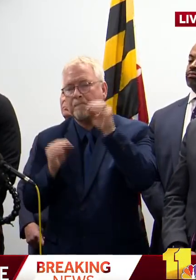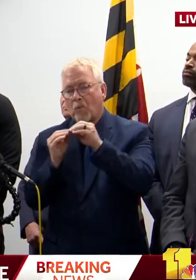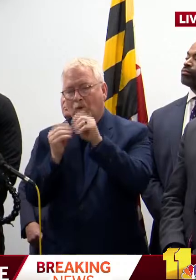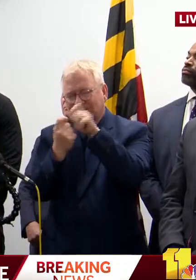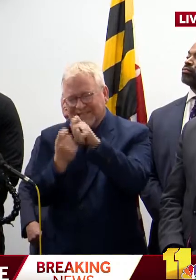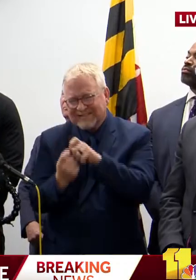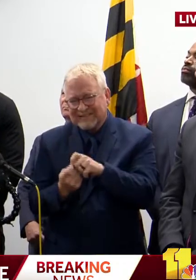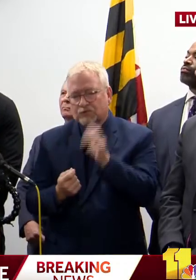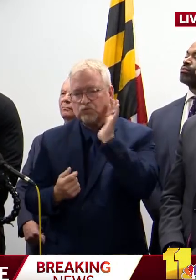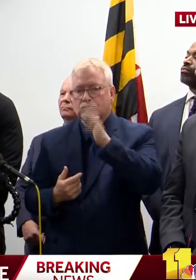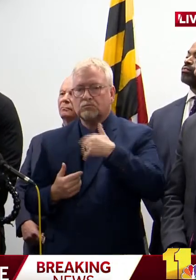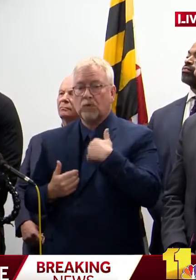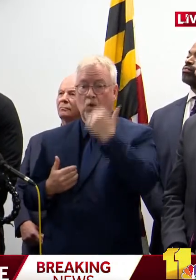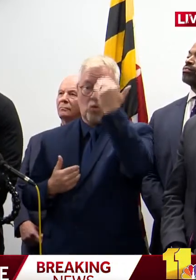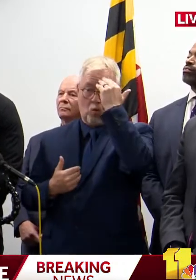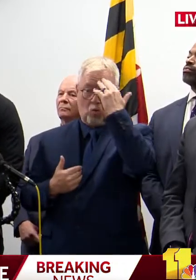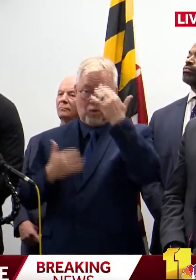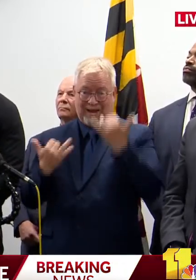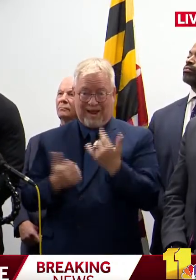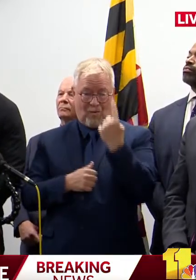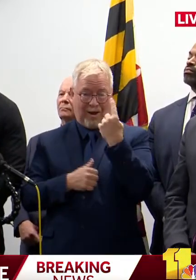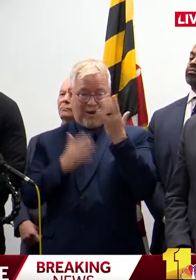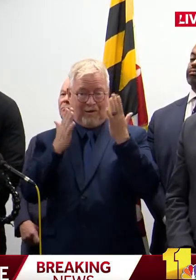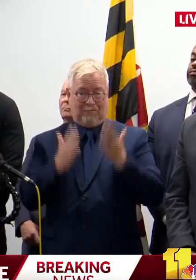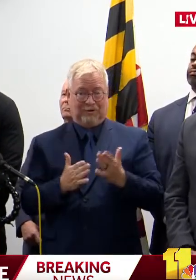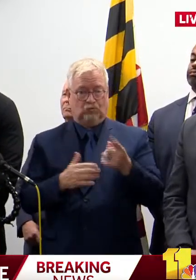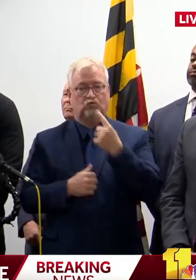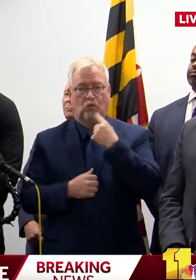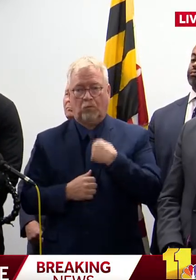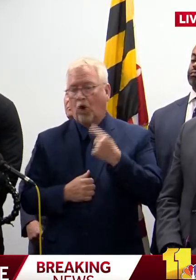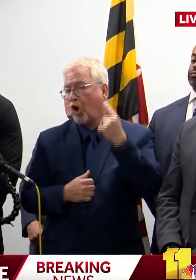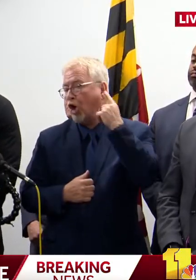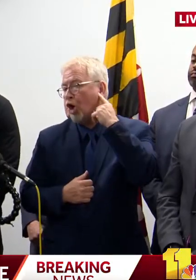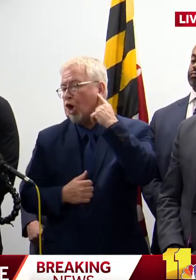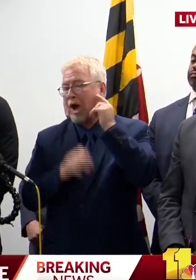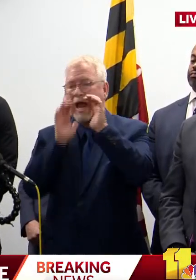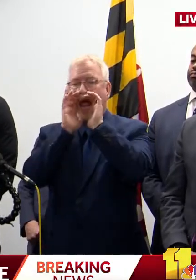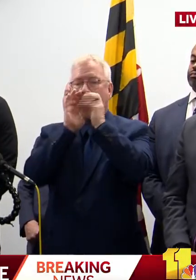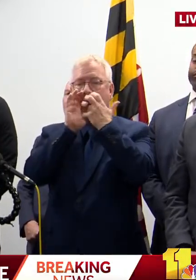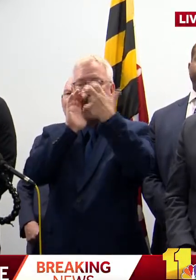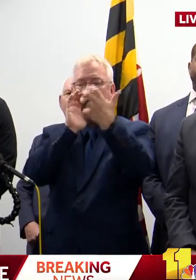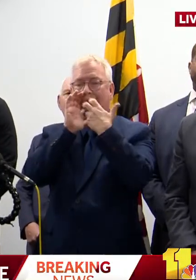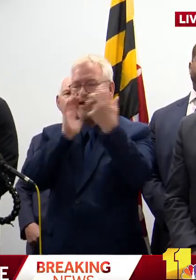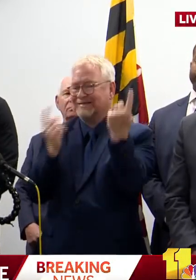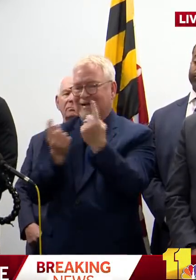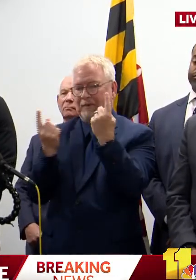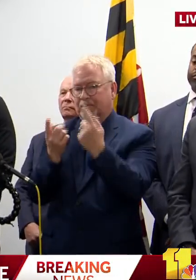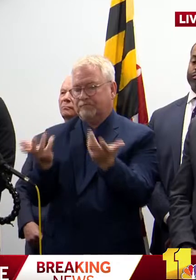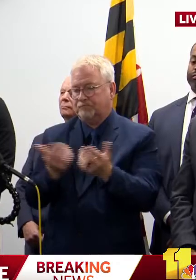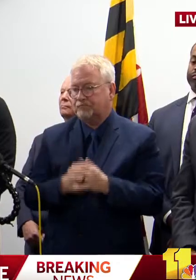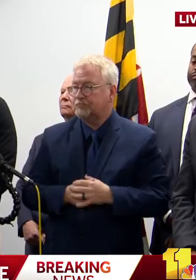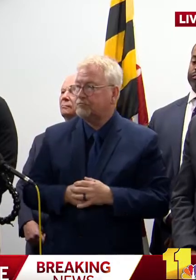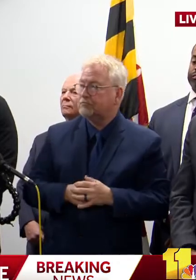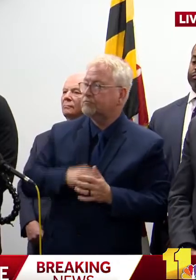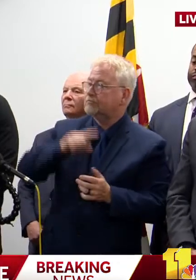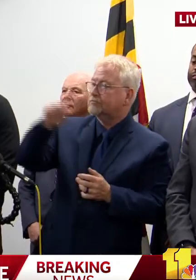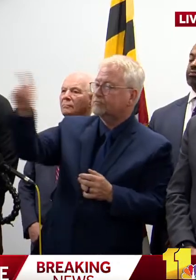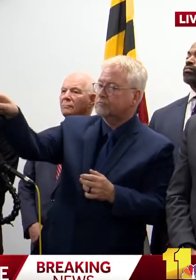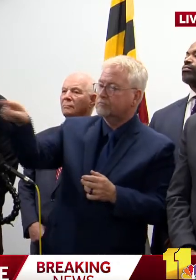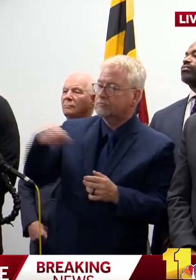exactly happened. I know that the one person I spoke with, he said it was audibly that the officer was telling him to move off. All right, we're going to move on ABC